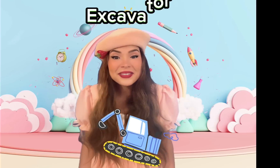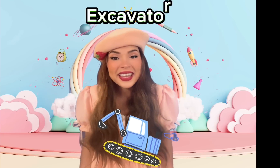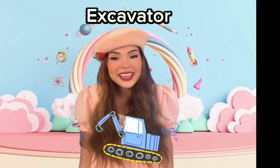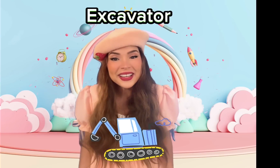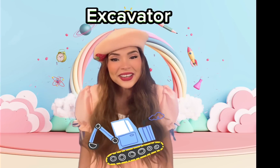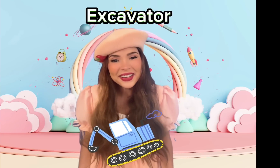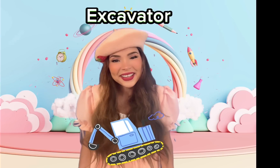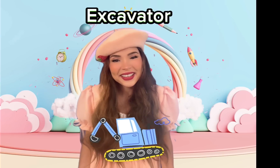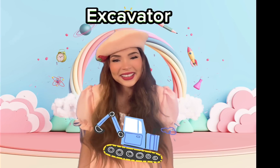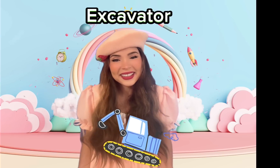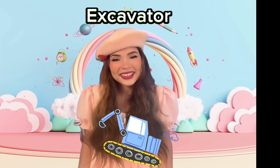Excavator.